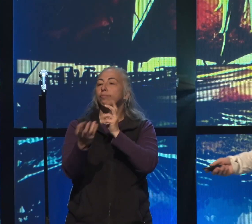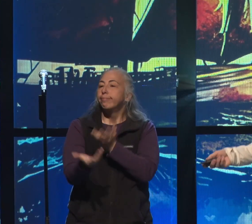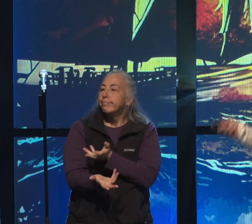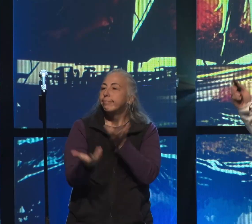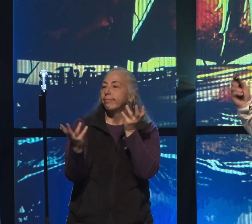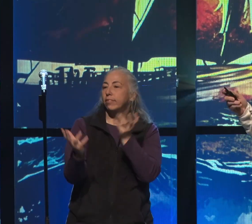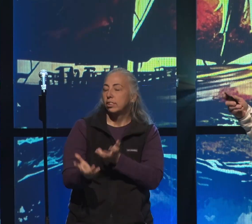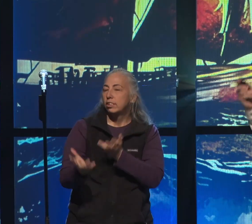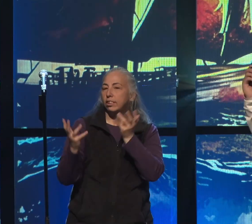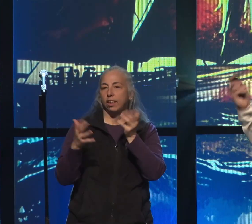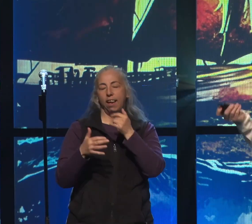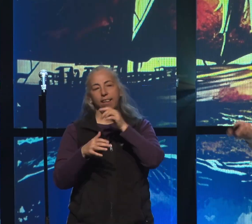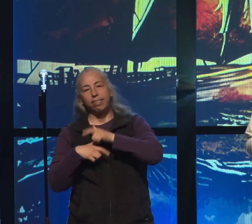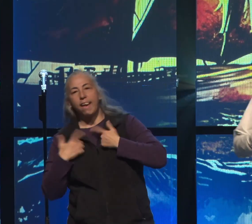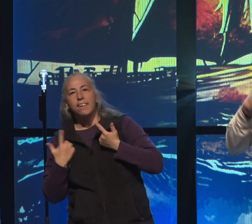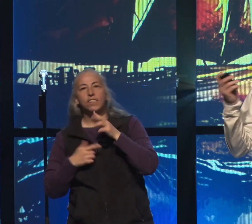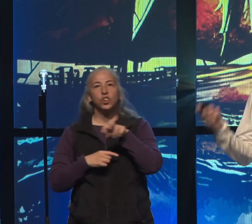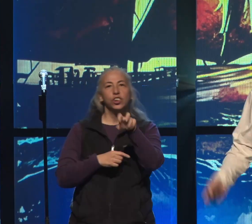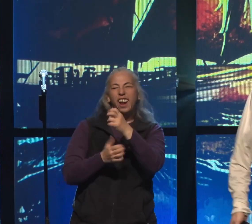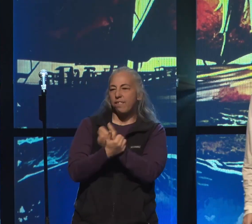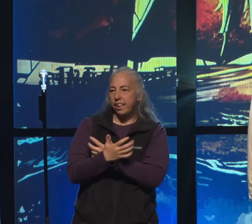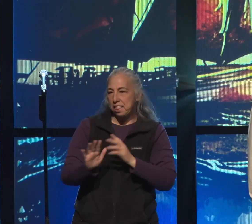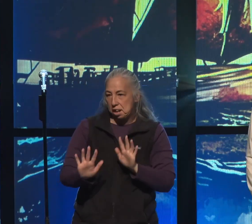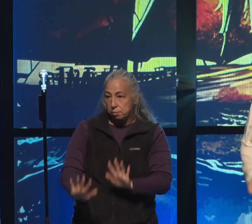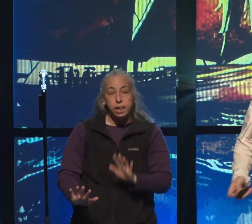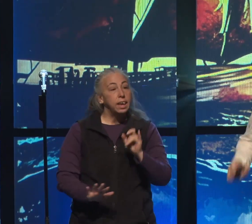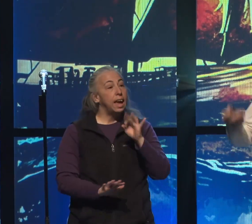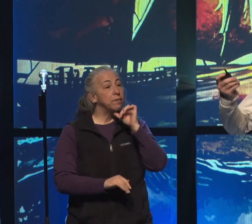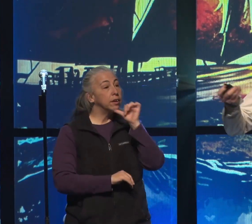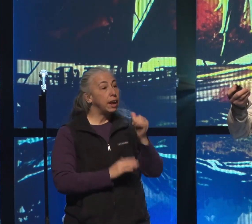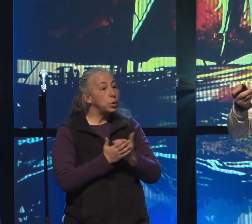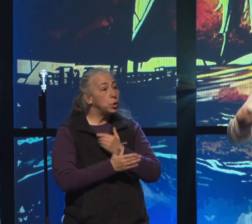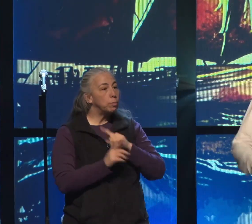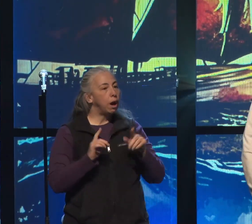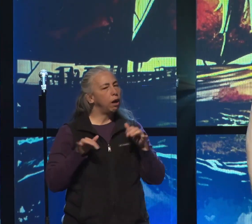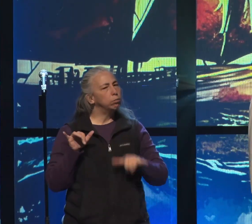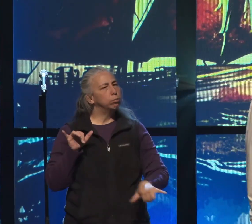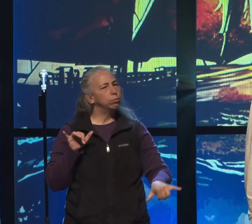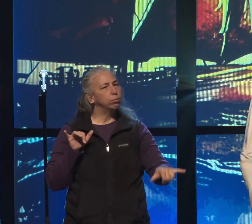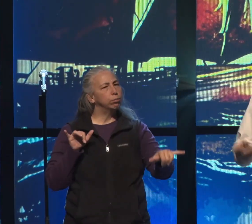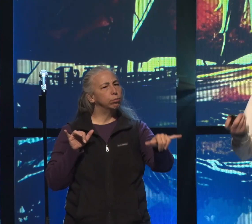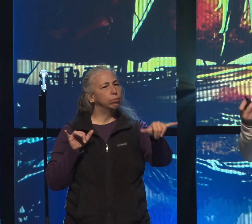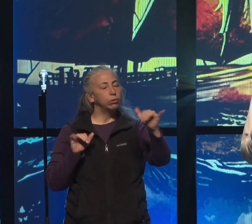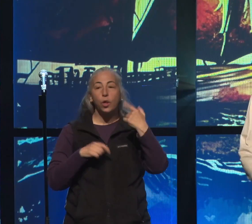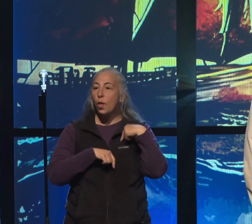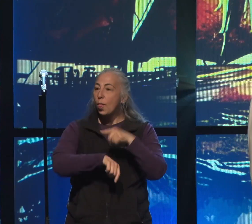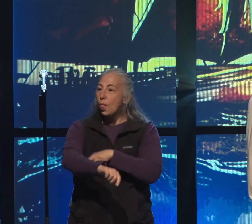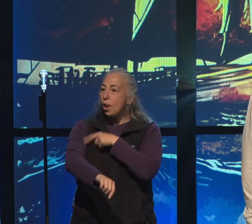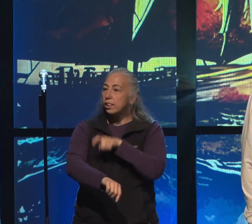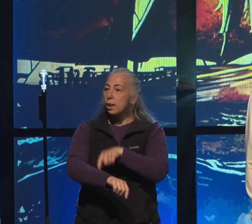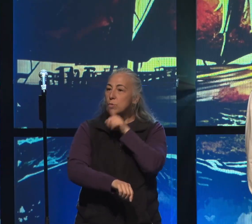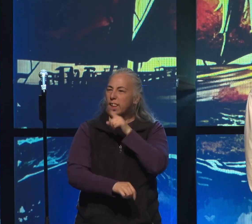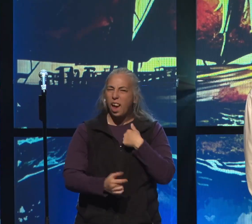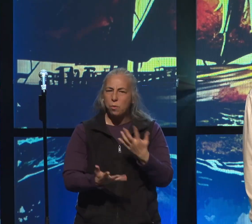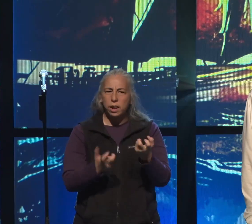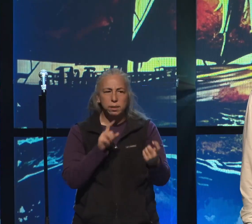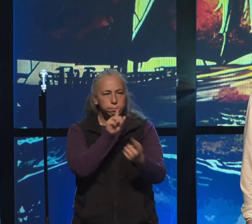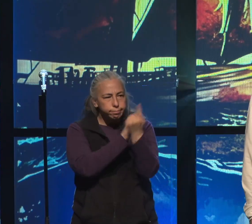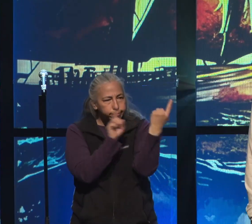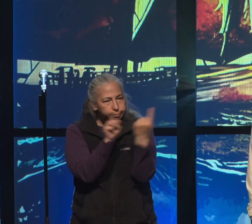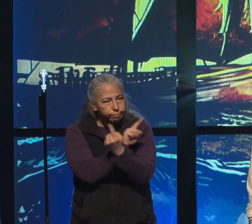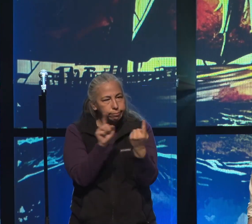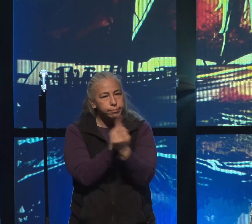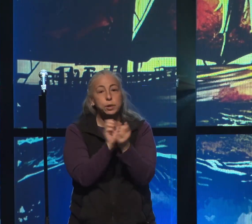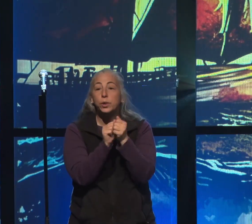life and the journey, all that good stuff. So that'd be wonderful. And if you're not new, but you've been around and we've never been able to do that, I would love to do that personally, to put a